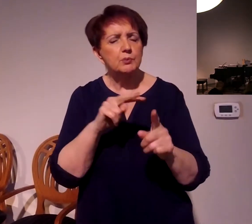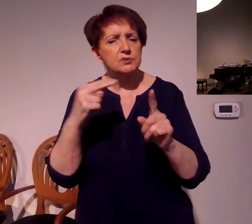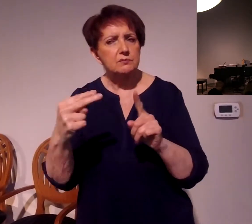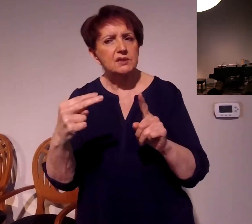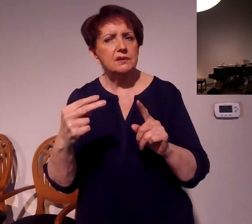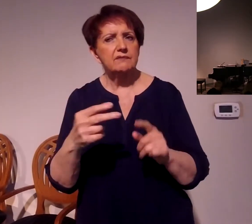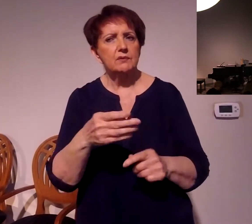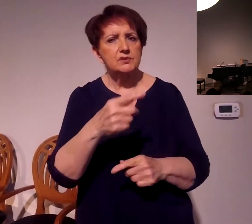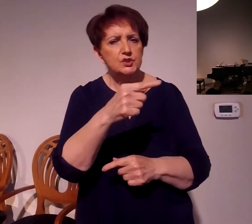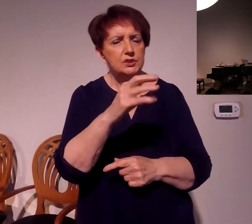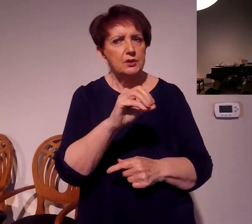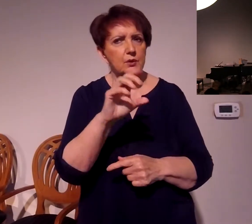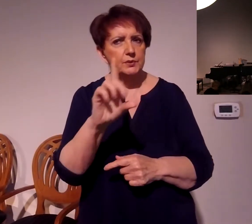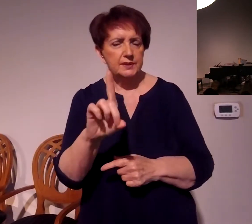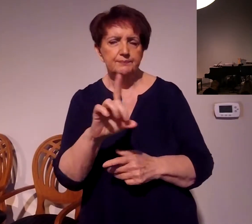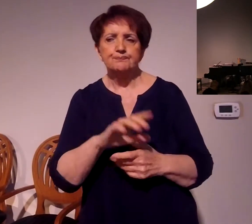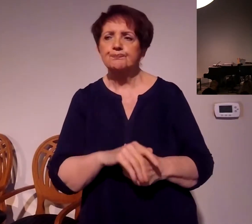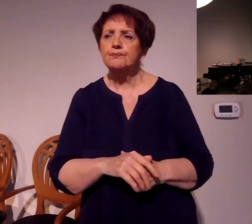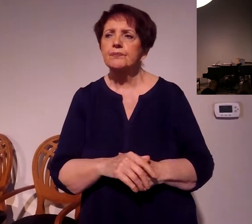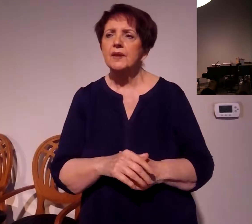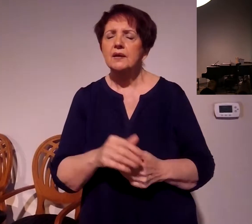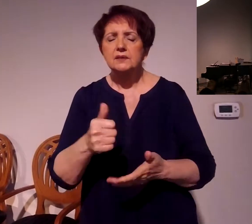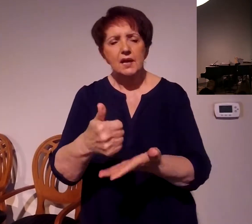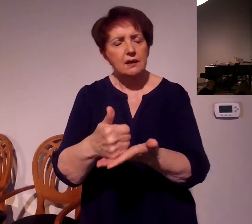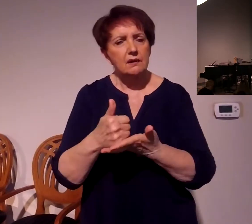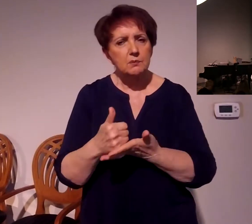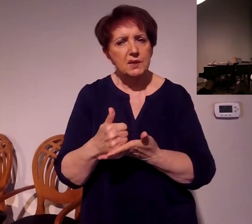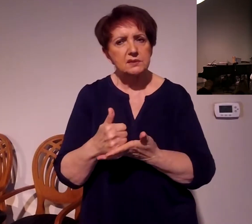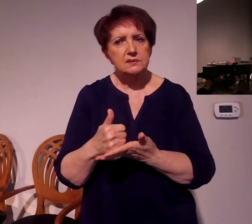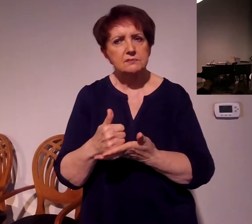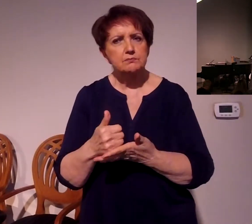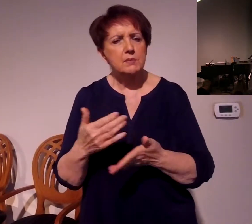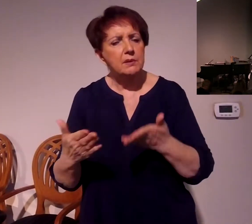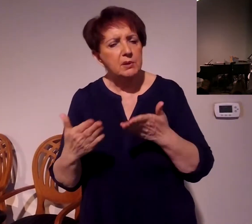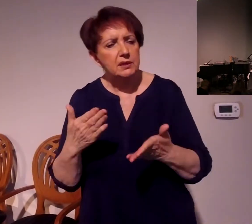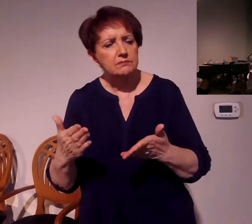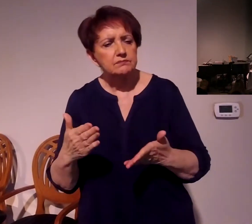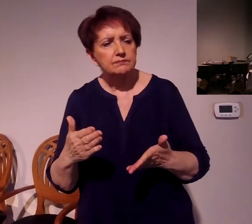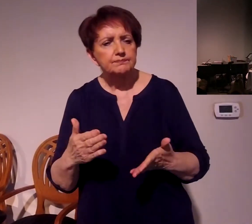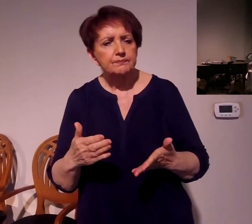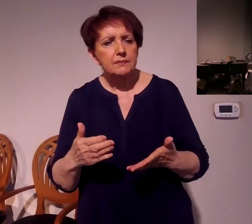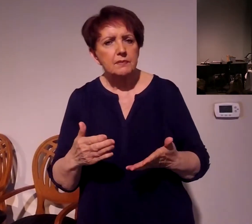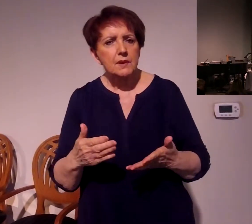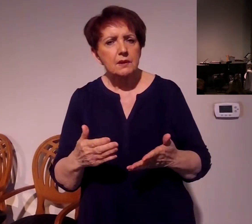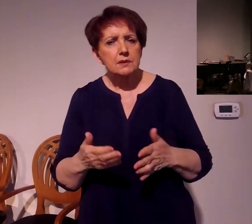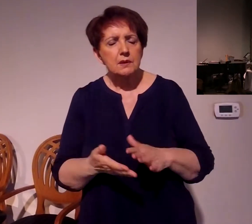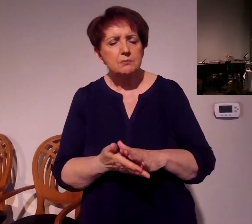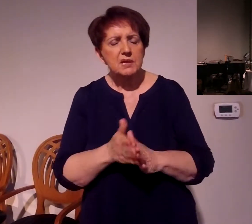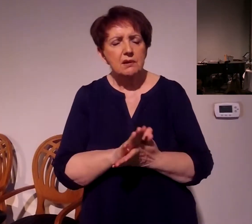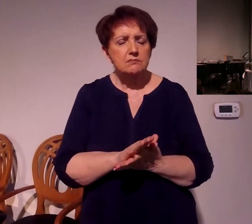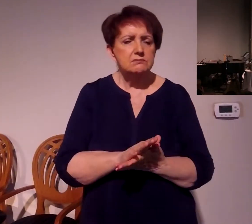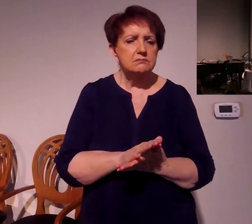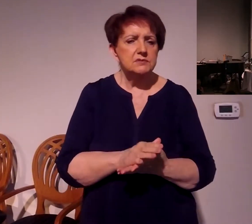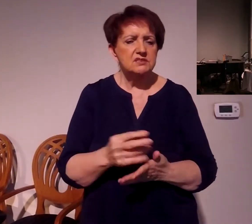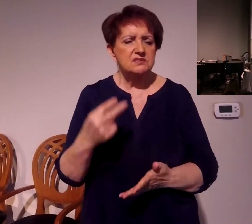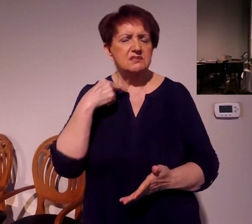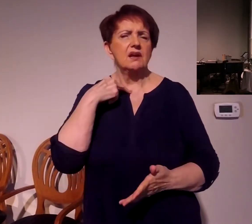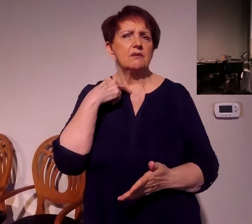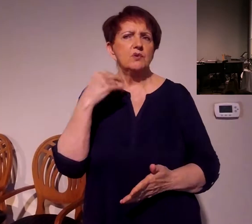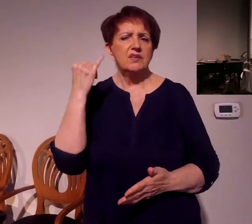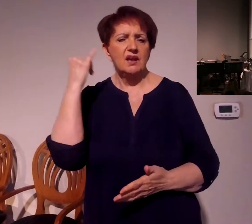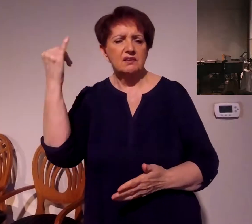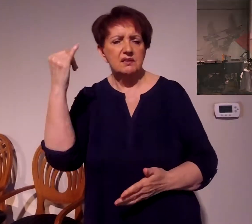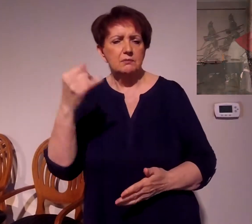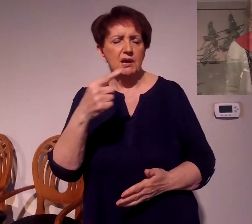book, to help us perhaps not become hung up with this idea